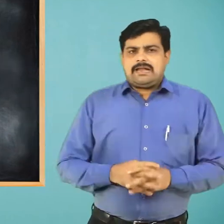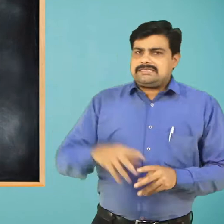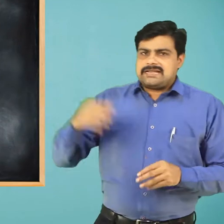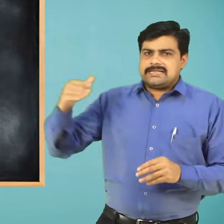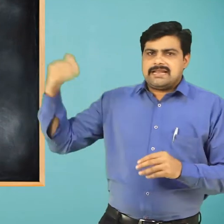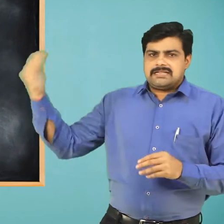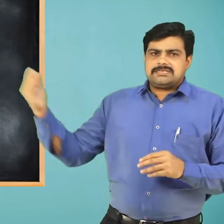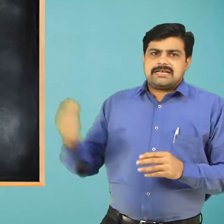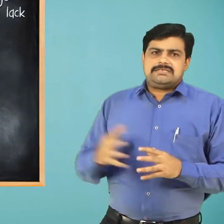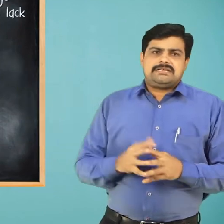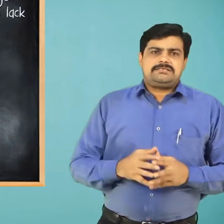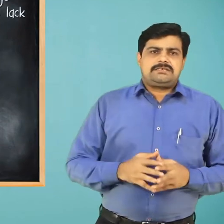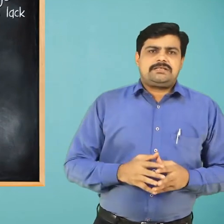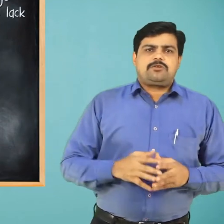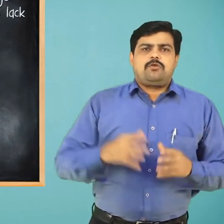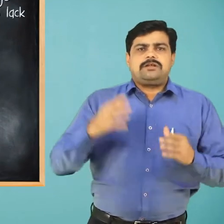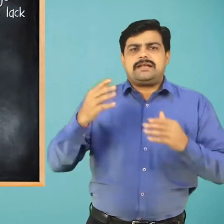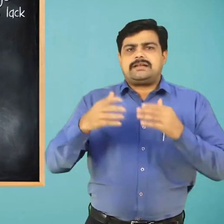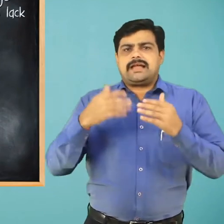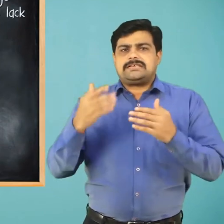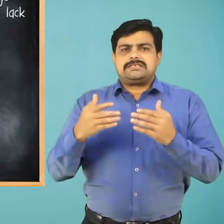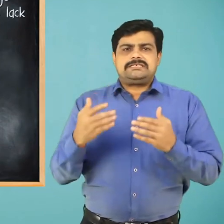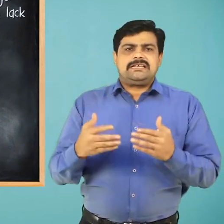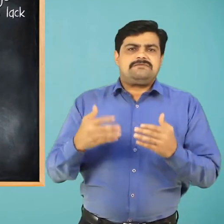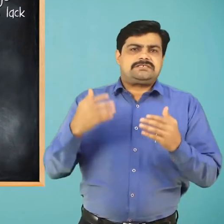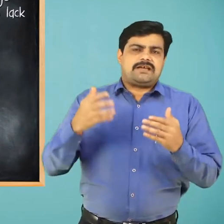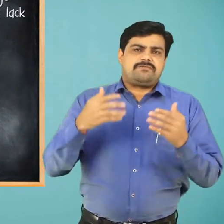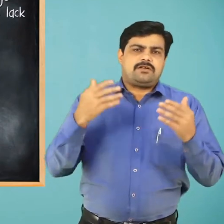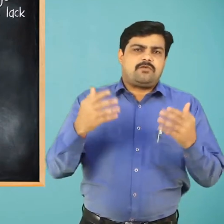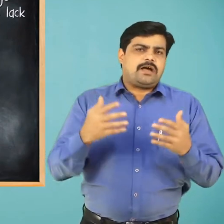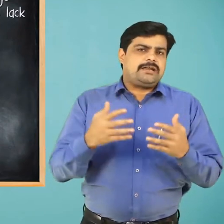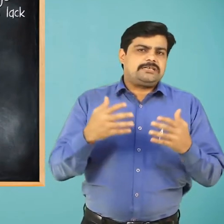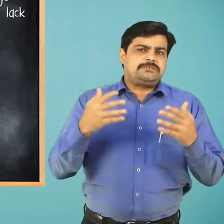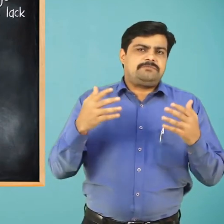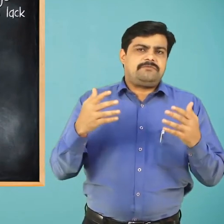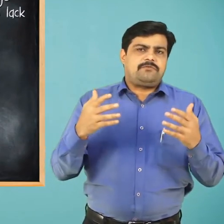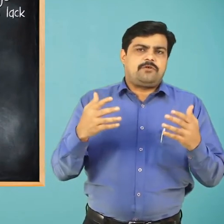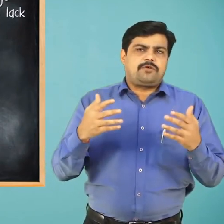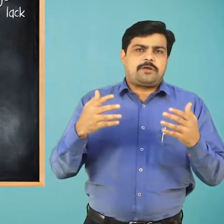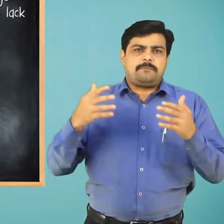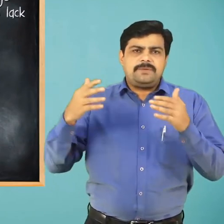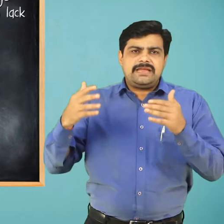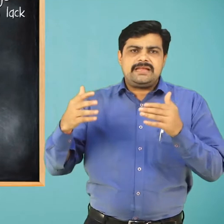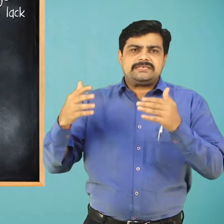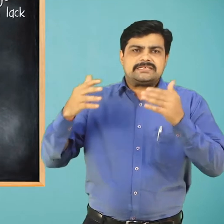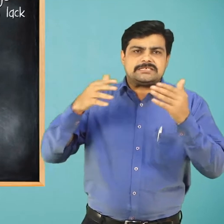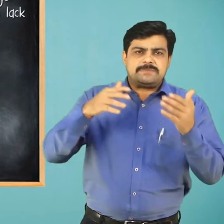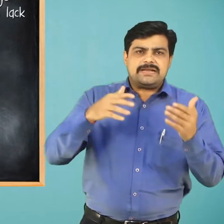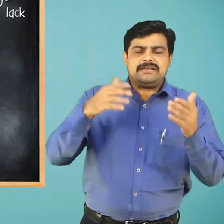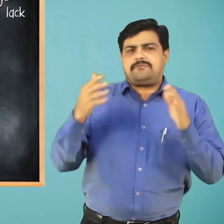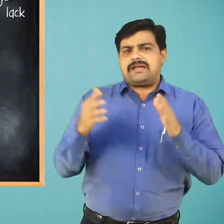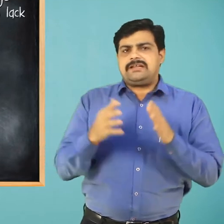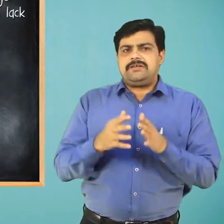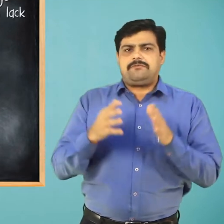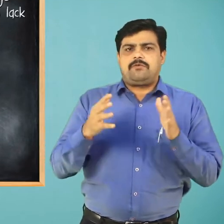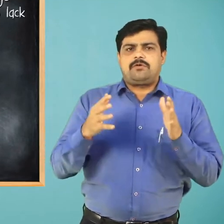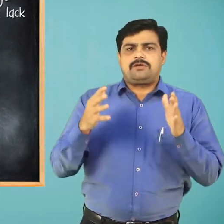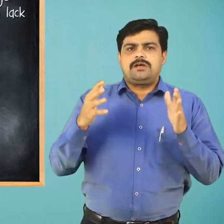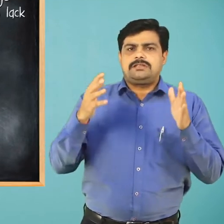Let's take the another sentence. The coordinator has received several warnings before being suspended finally for